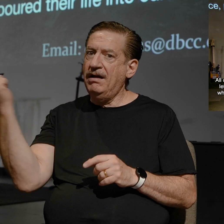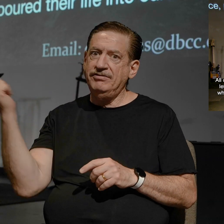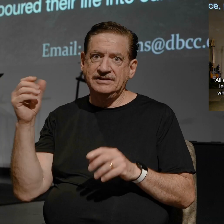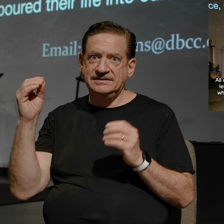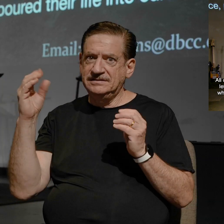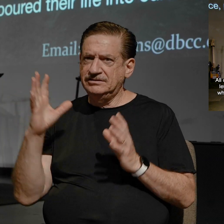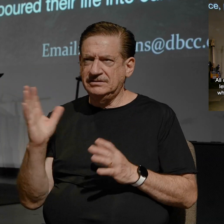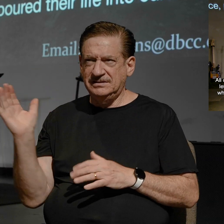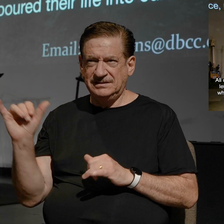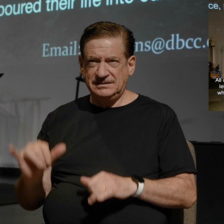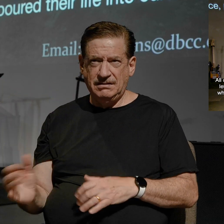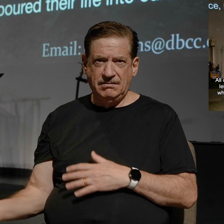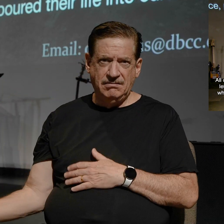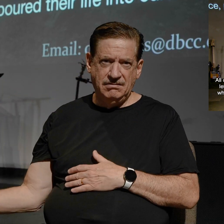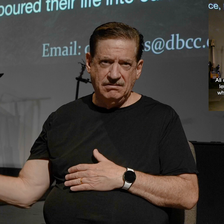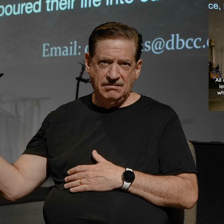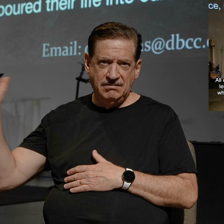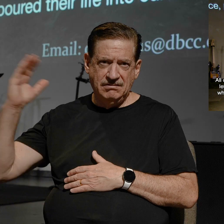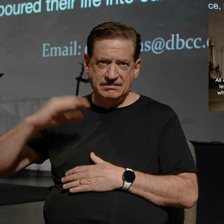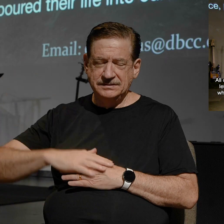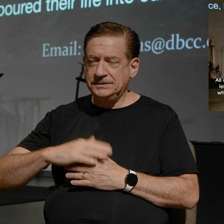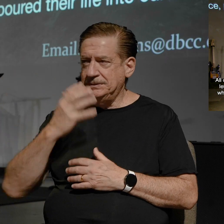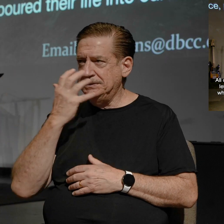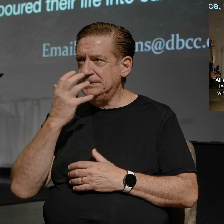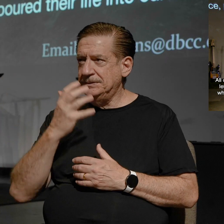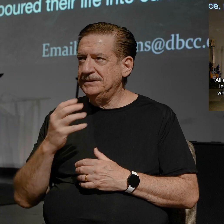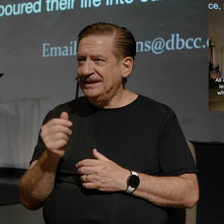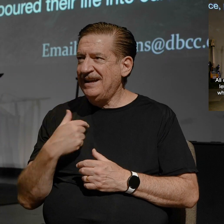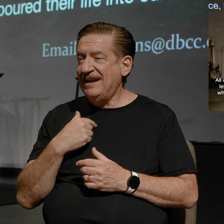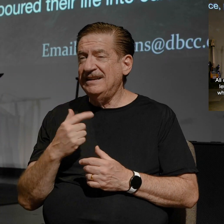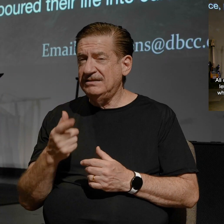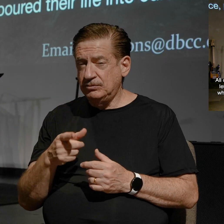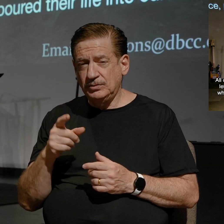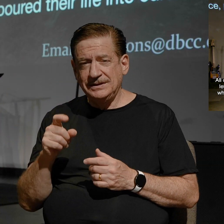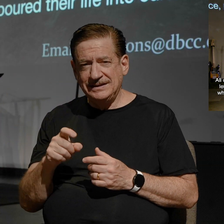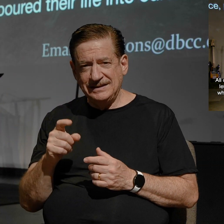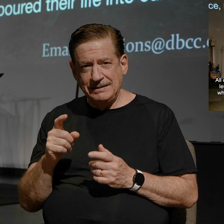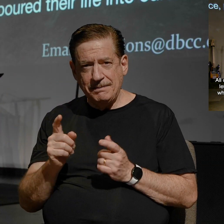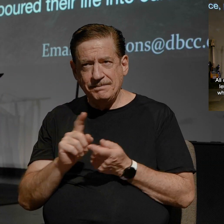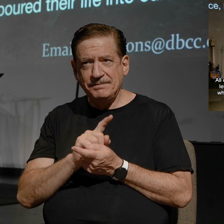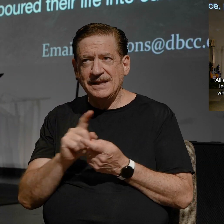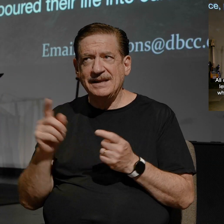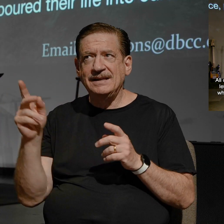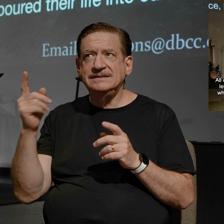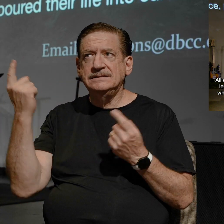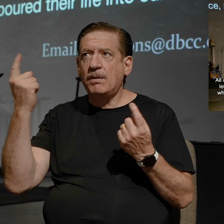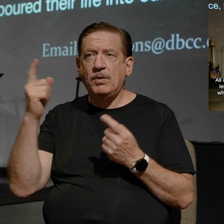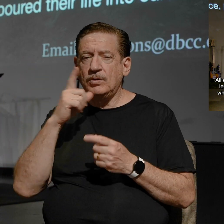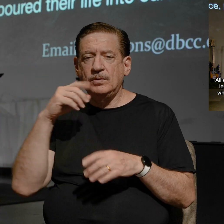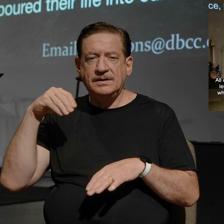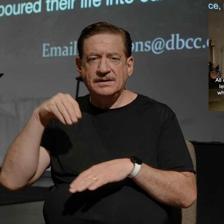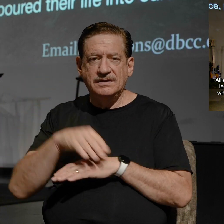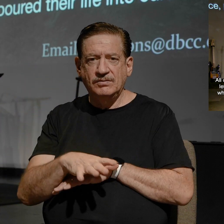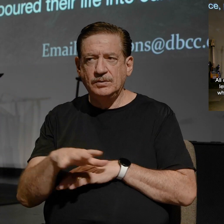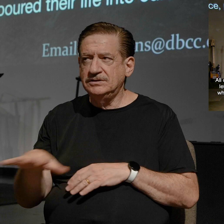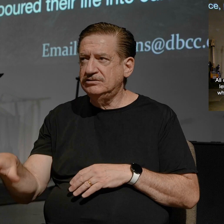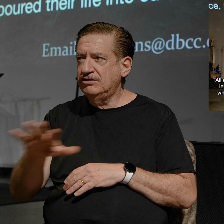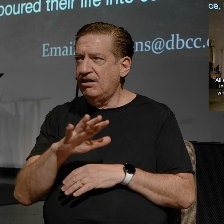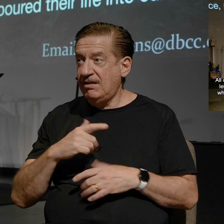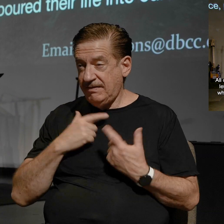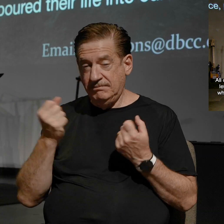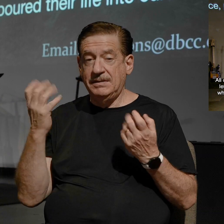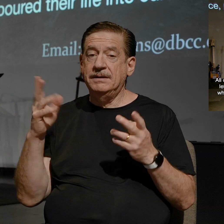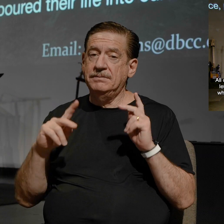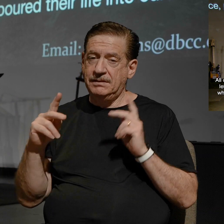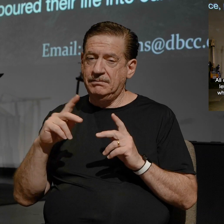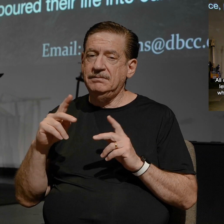with you all day long. And I always am asking people, like, give me someone that was influential in your life. And many people will mention a teacher at